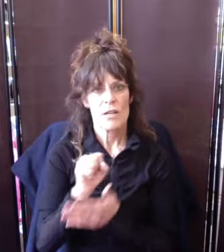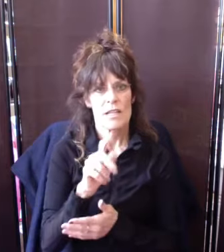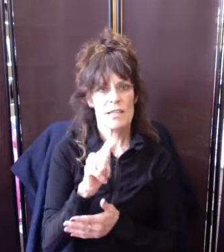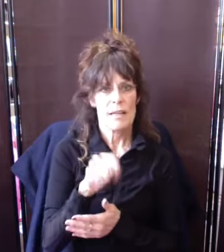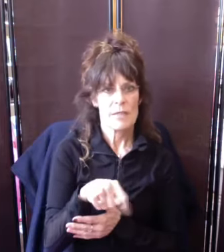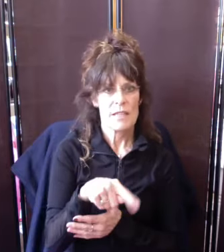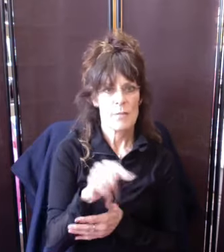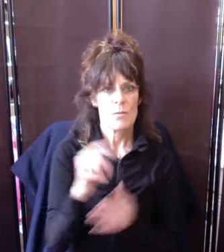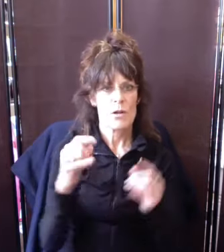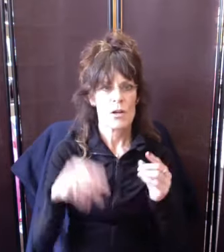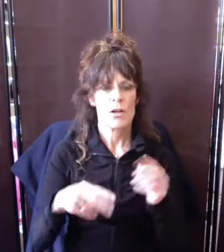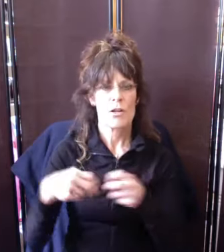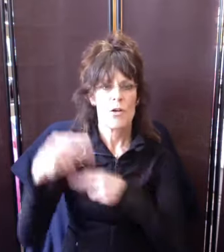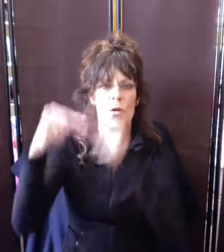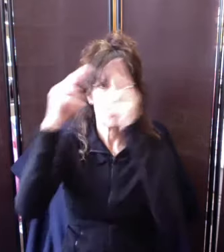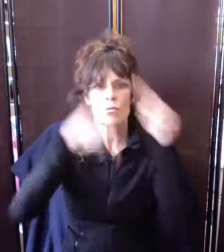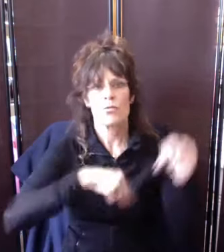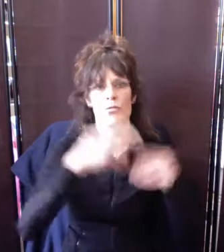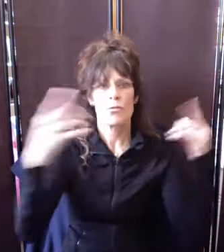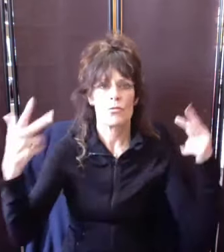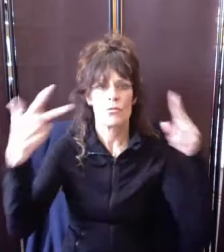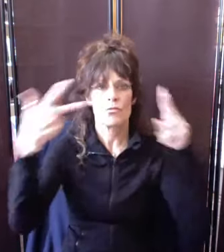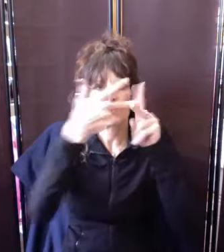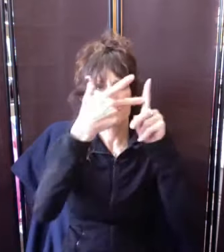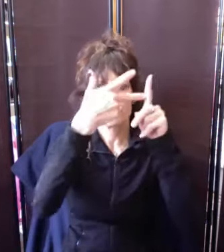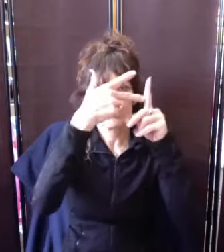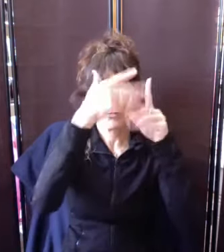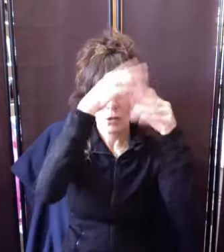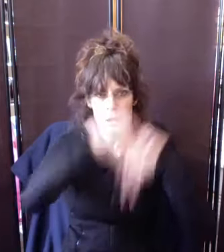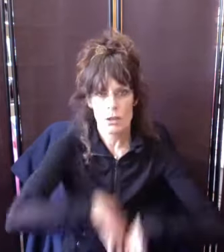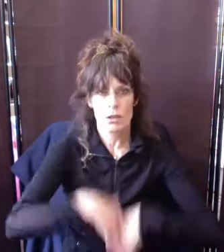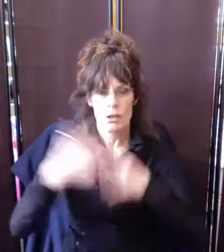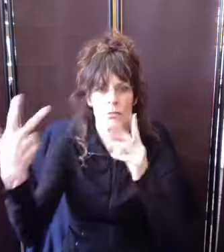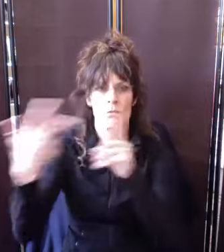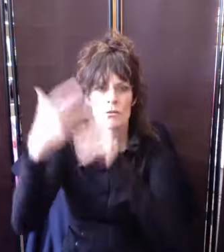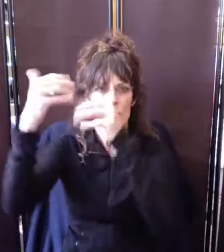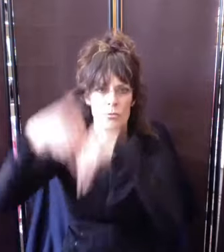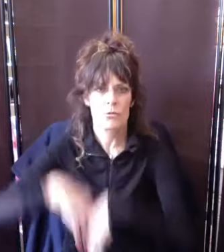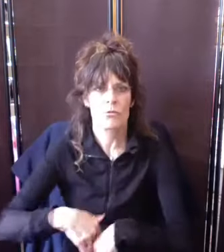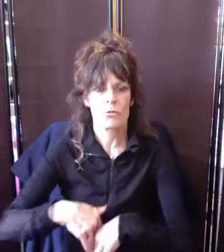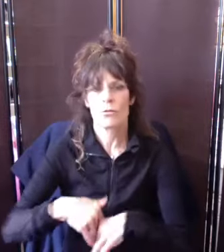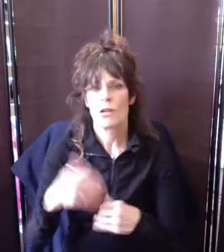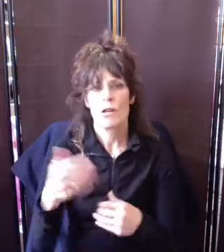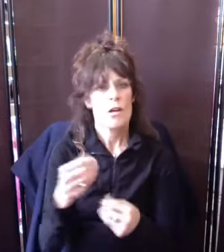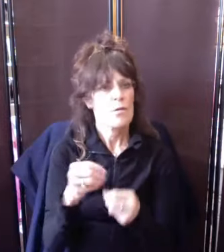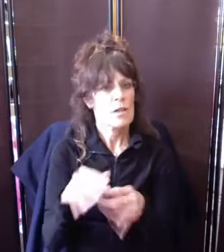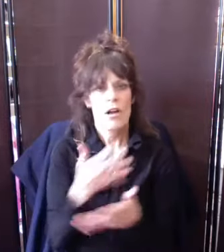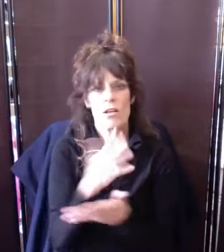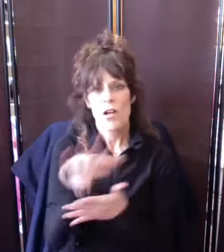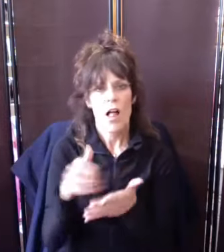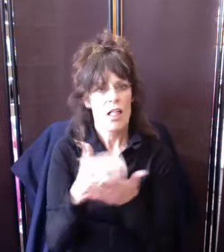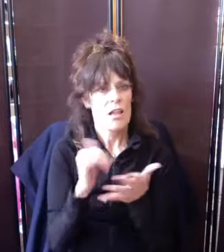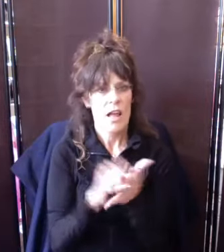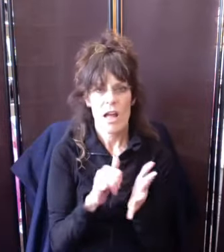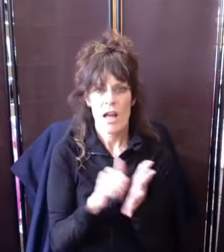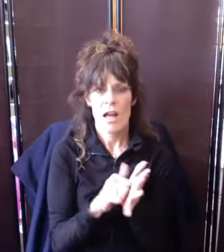friends. David's building was next door. My art studio was in cordoned off area, right? And we went through all of that. And we've talked a lot about this